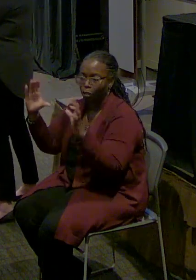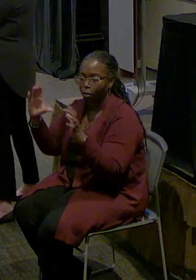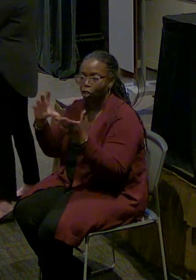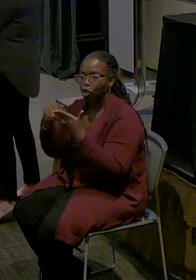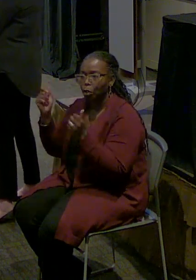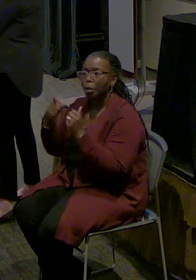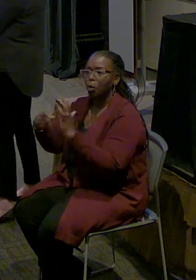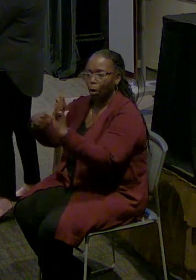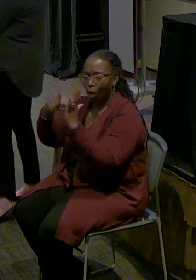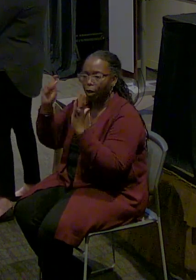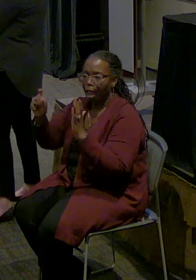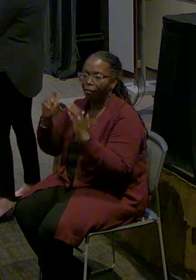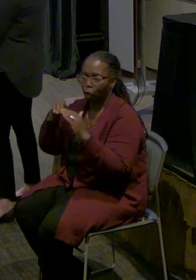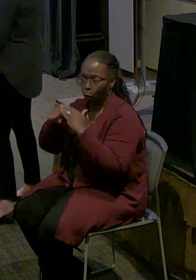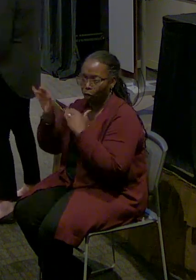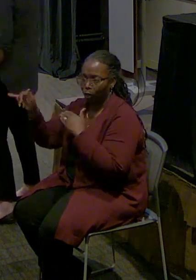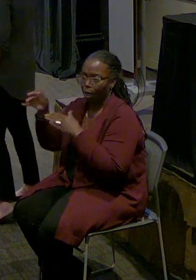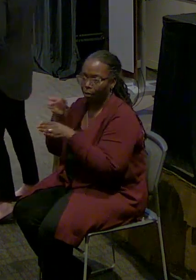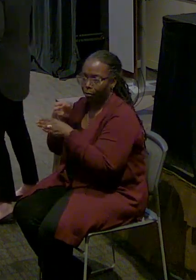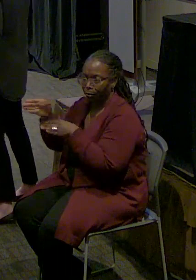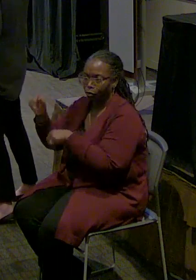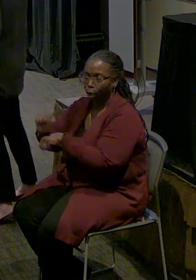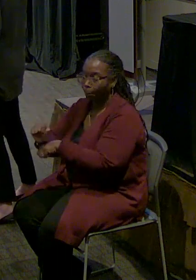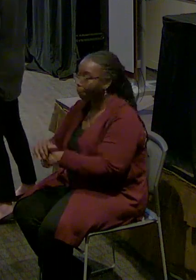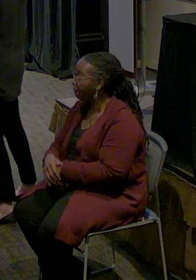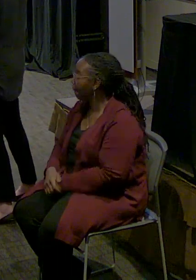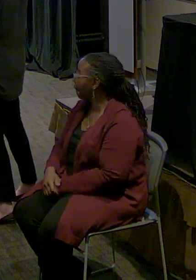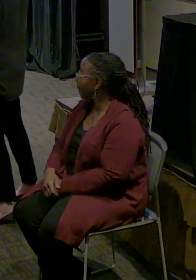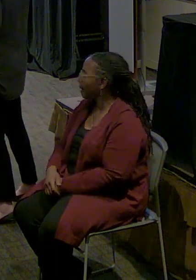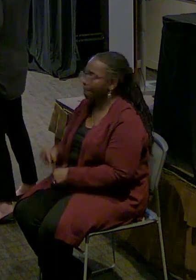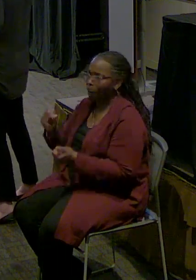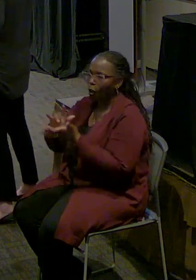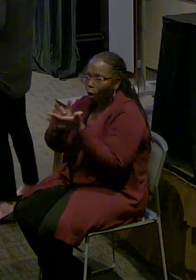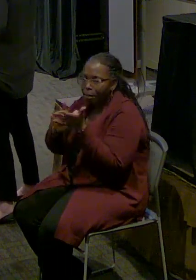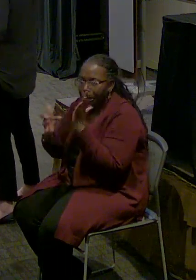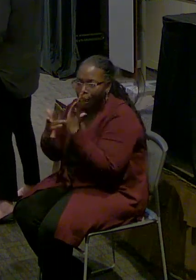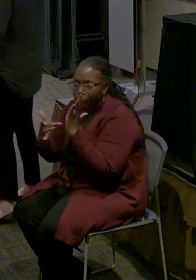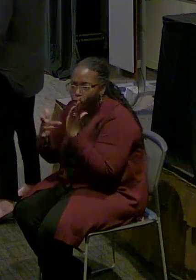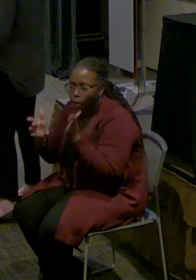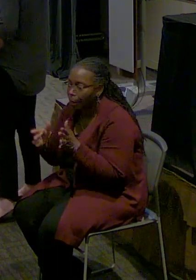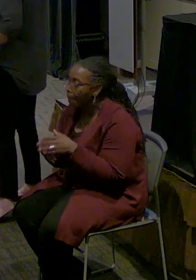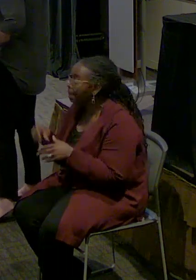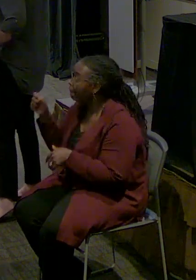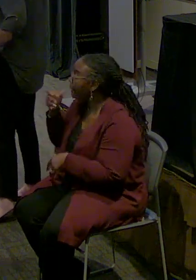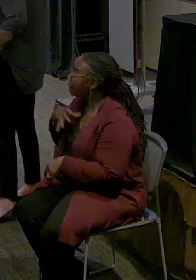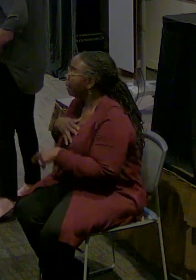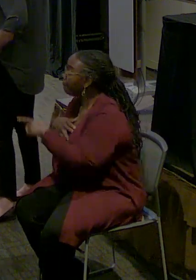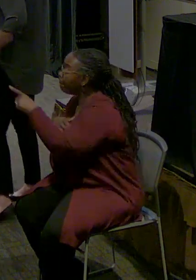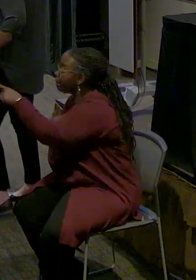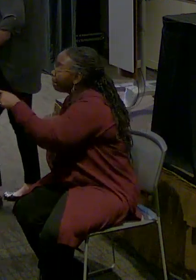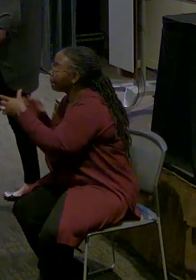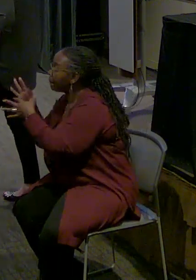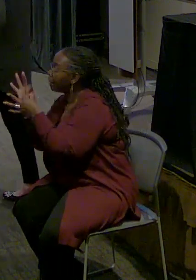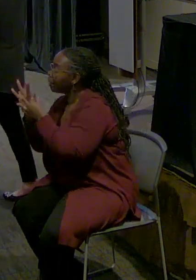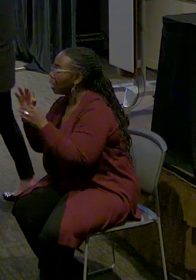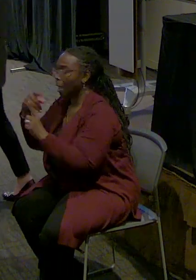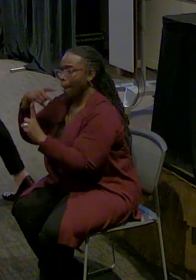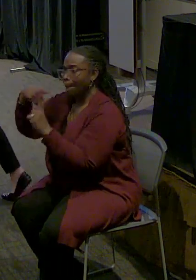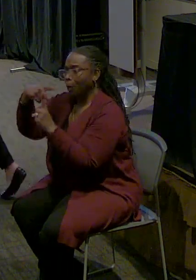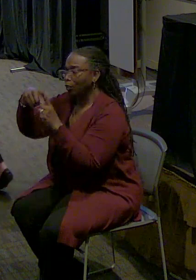would be required to have to go into that particular job. Or pharmacy technician. Yes, ma'am.